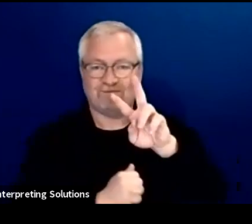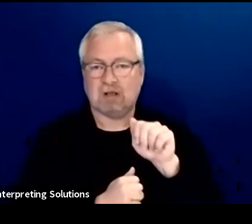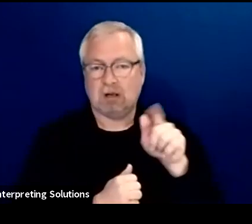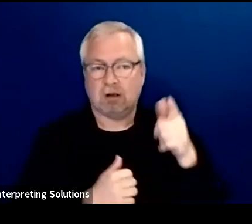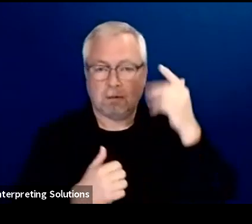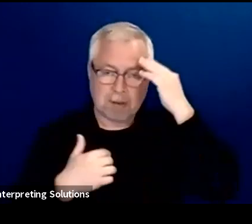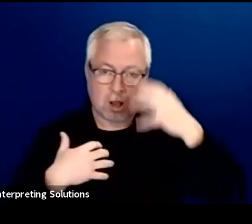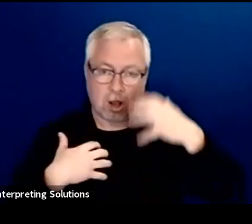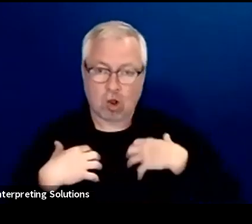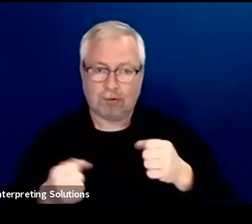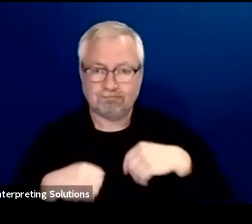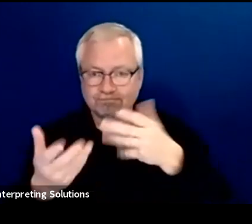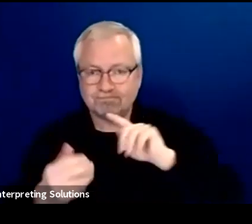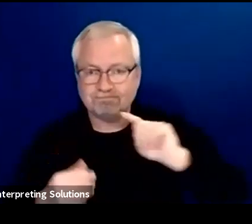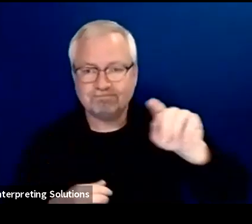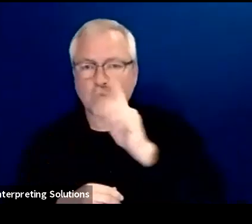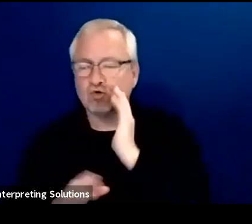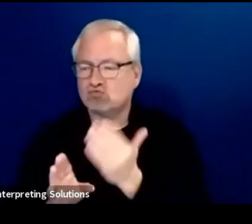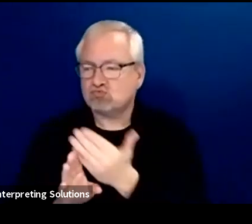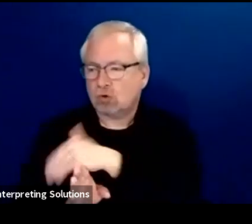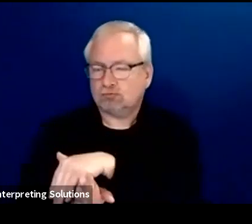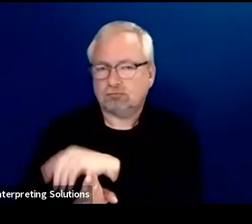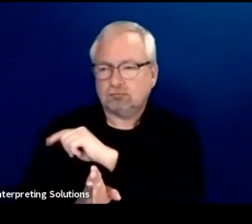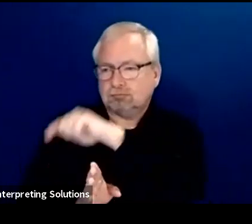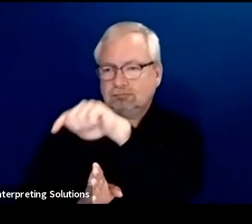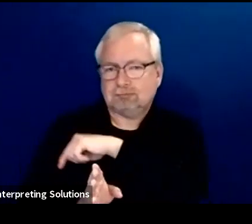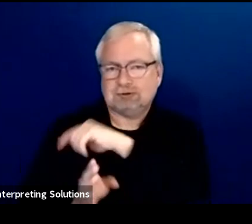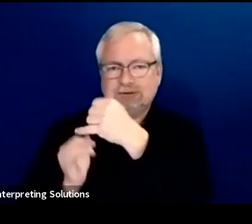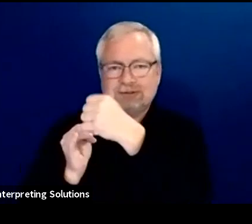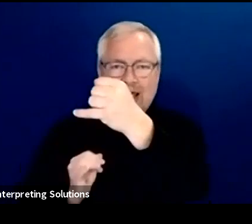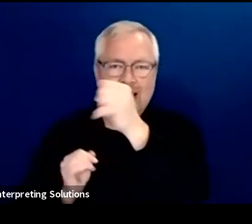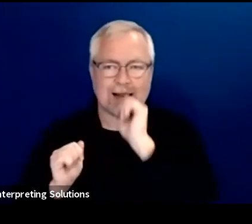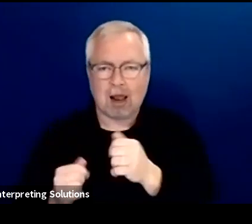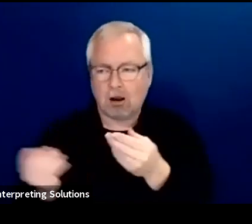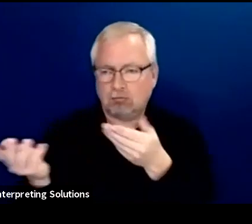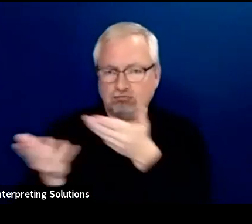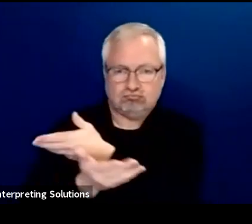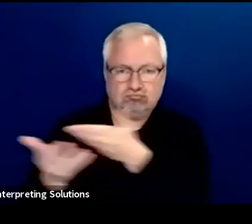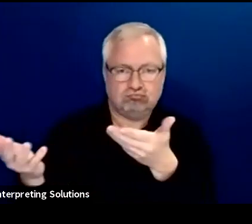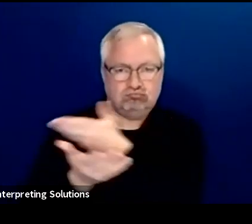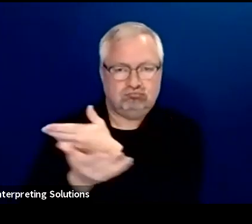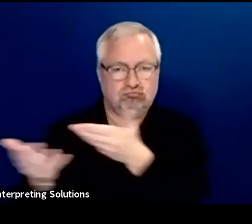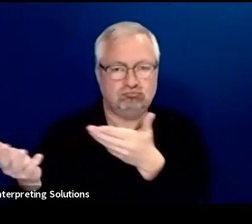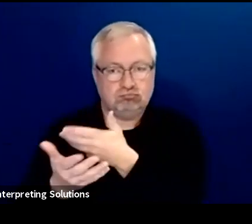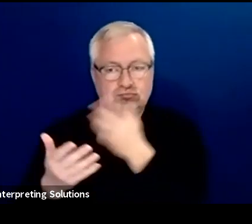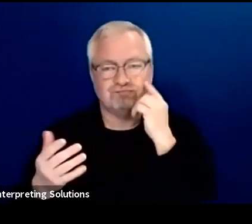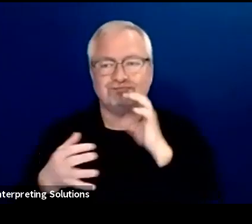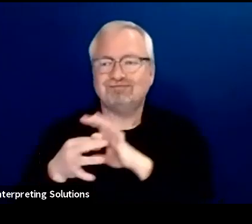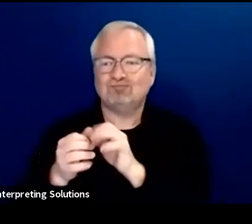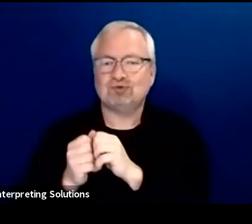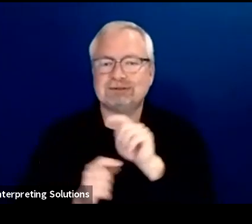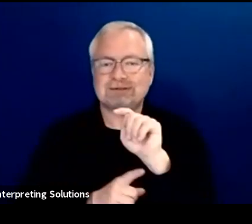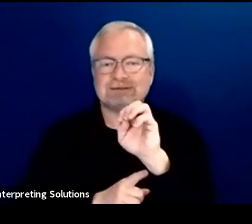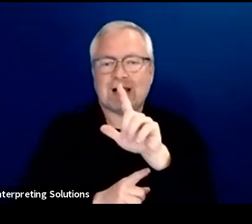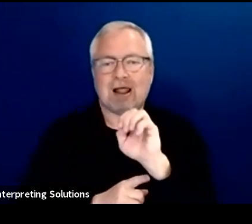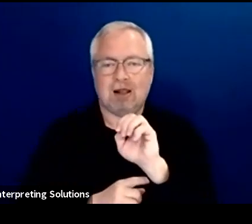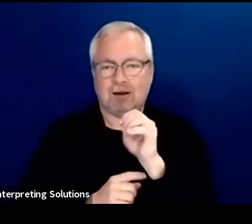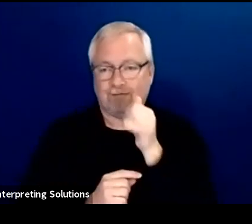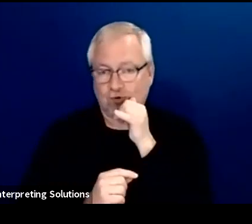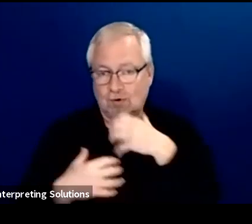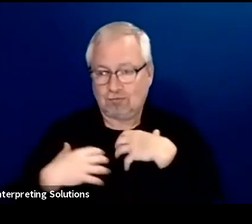cross-state lines, this will make sure that folks are able to continue to get the care that they need. And Executive Order 2029 makes two amendments